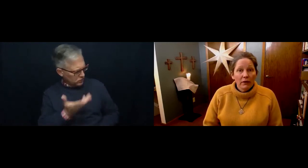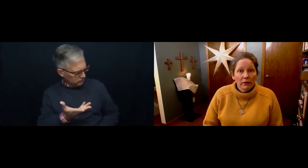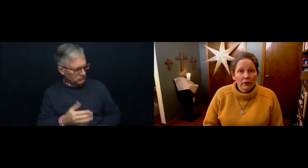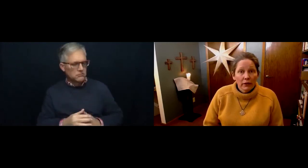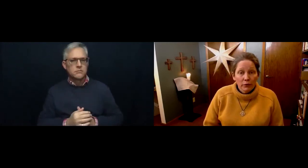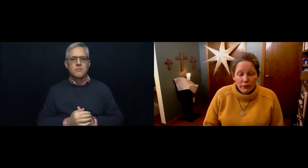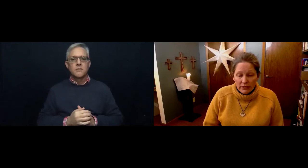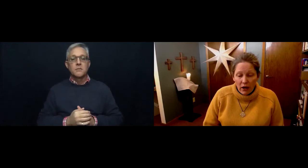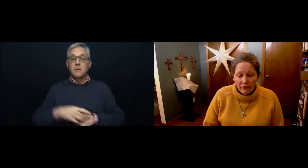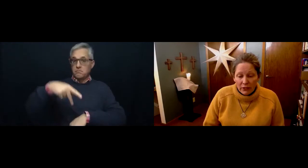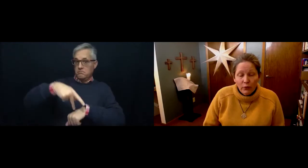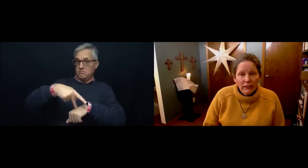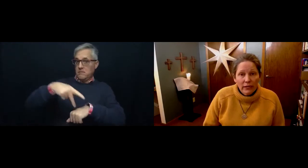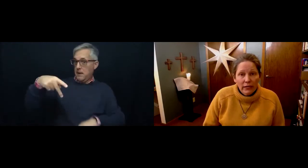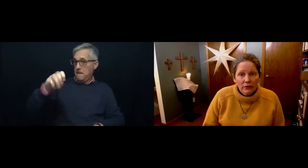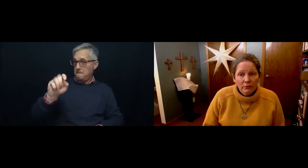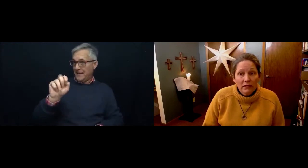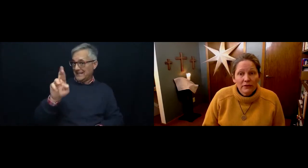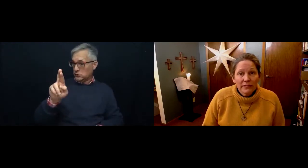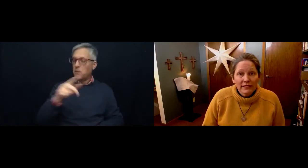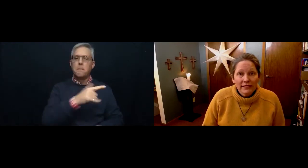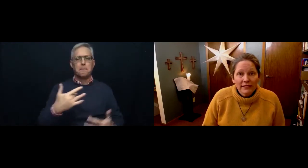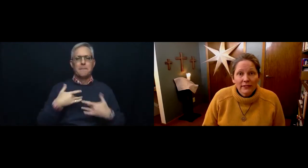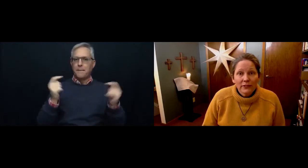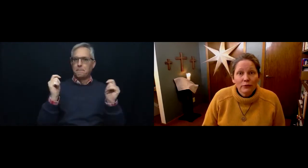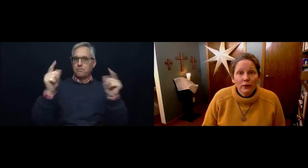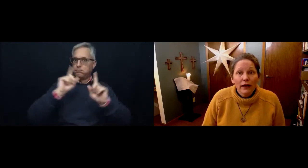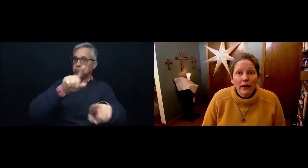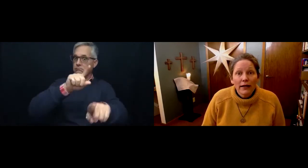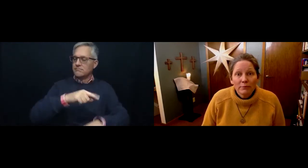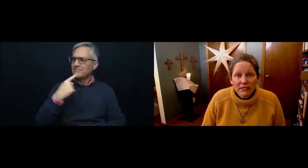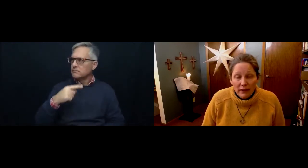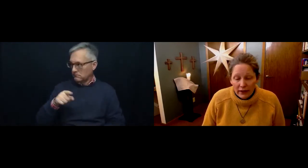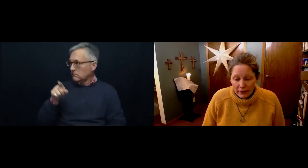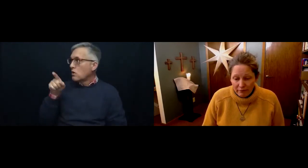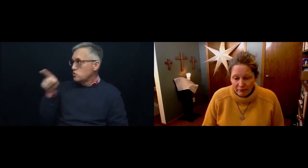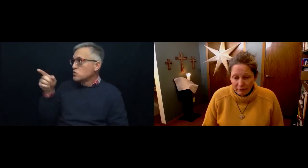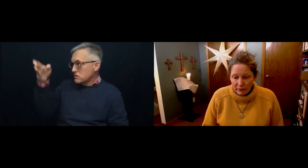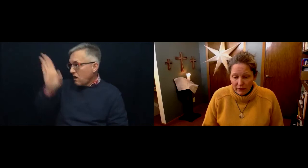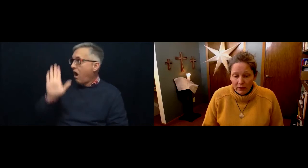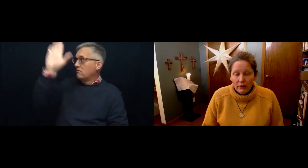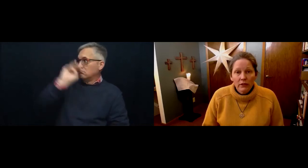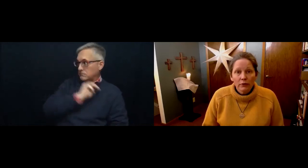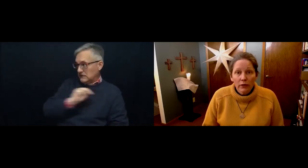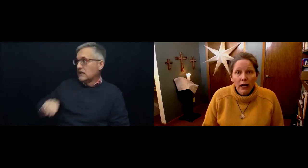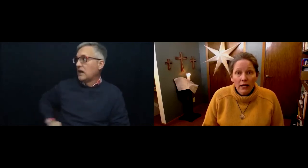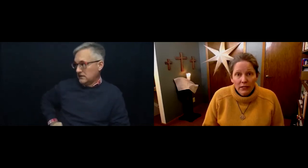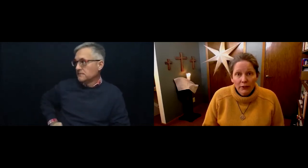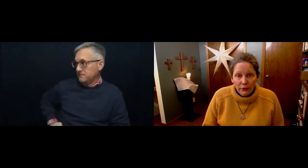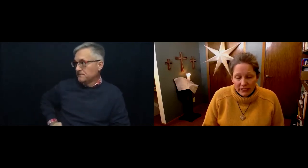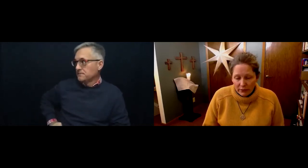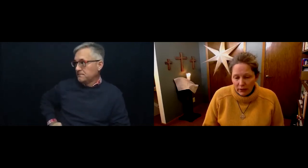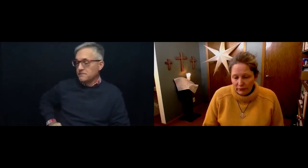And Peter, who is often quick to answer, Peter says, "You are God's Messiah. You are